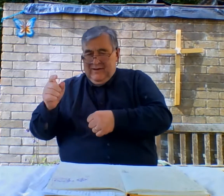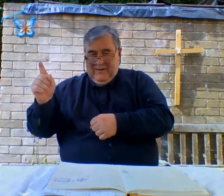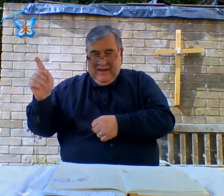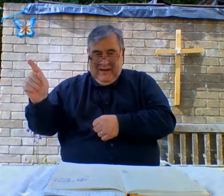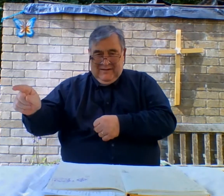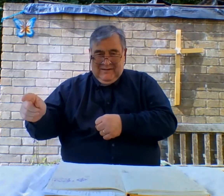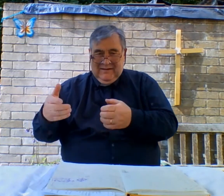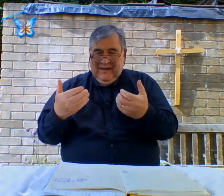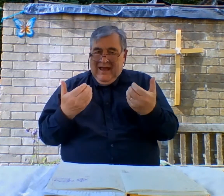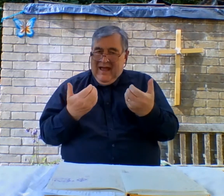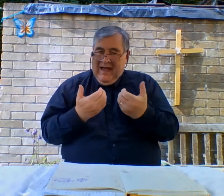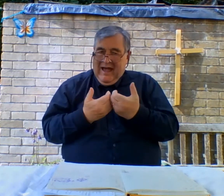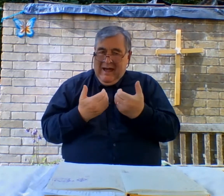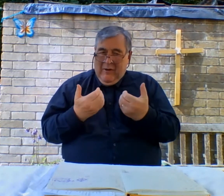that? How?